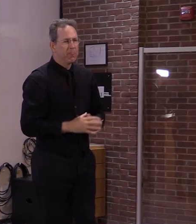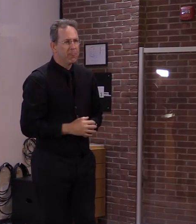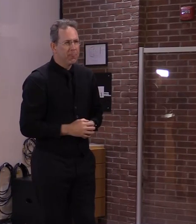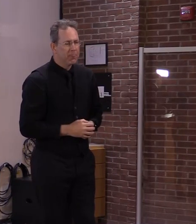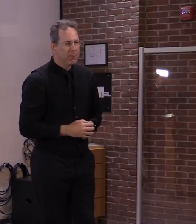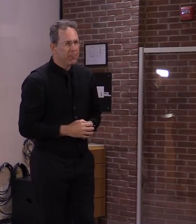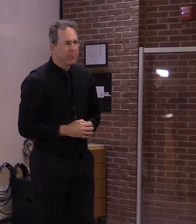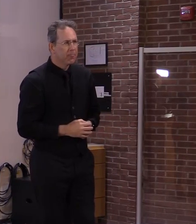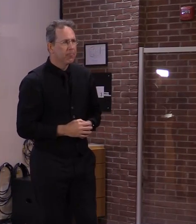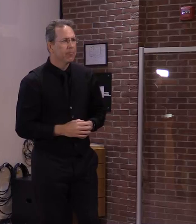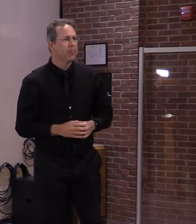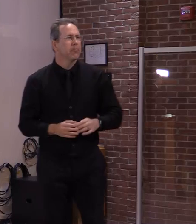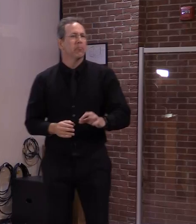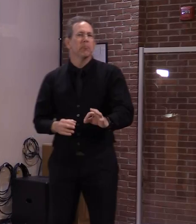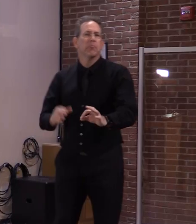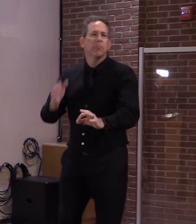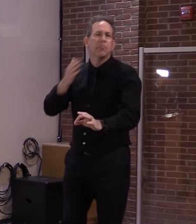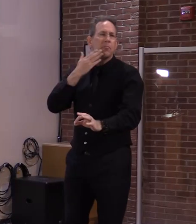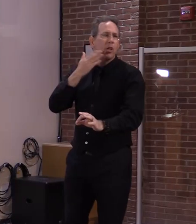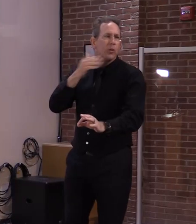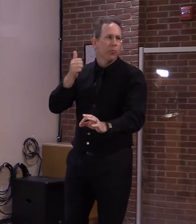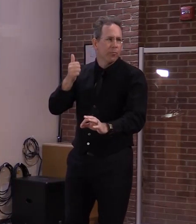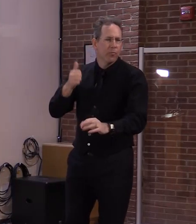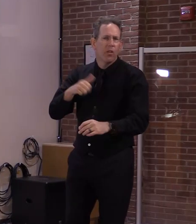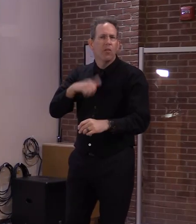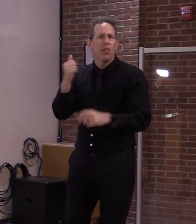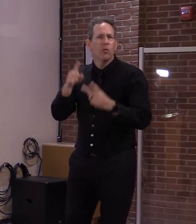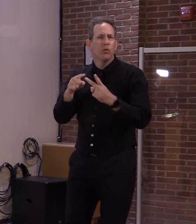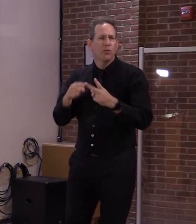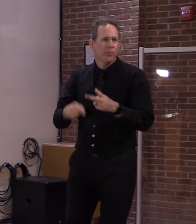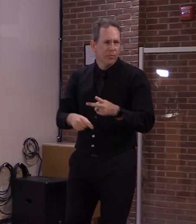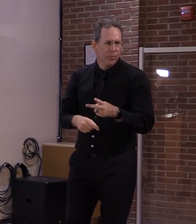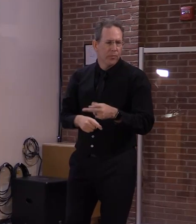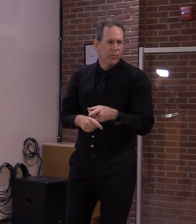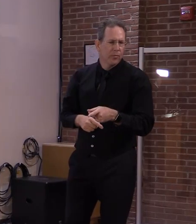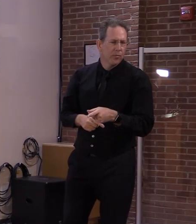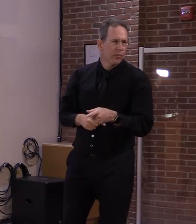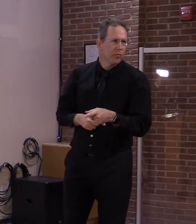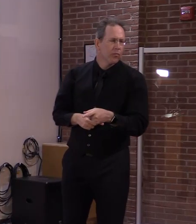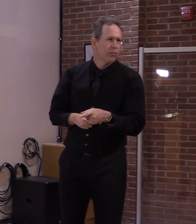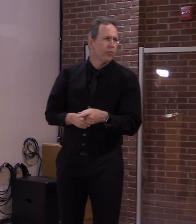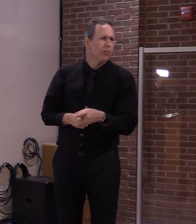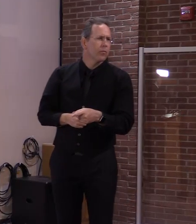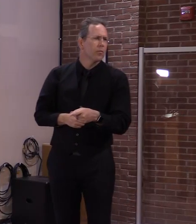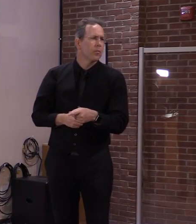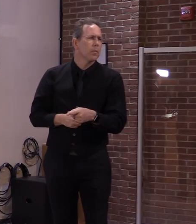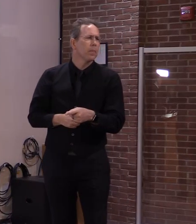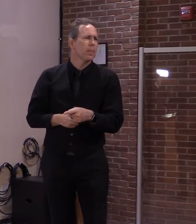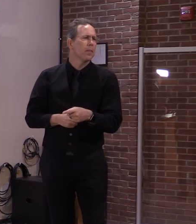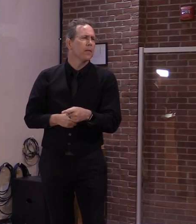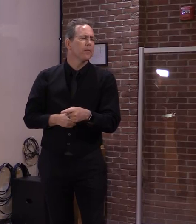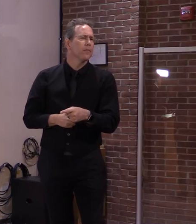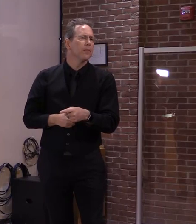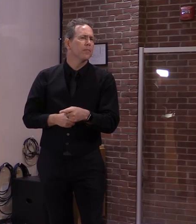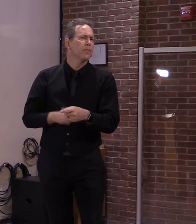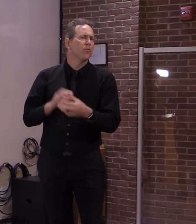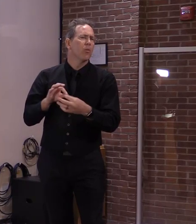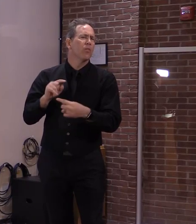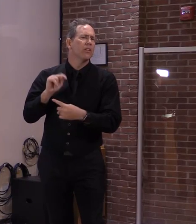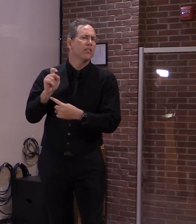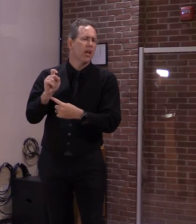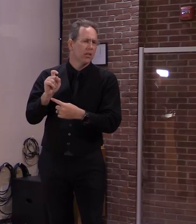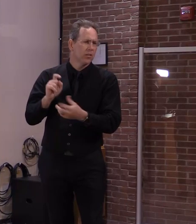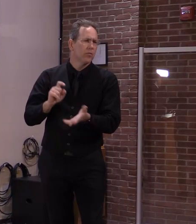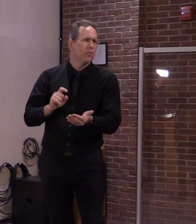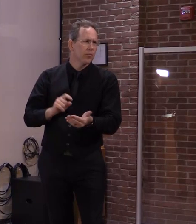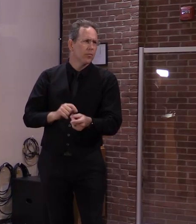Okay, thank you. One other question. When it comes to the taxing of the any forgiven